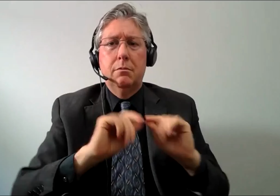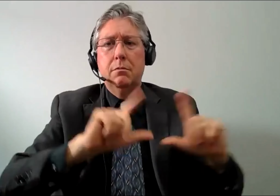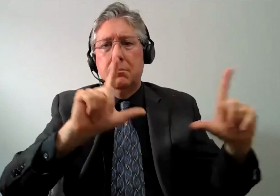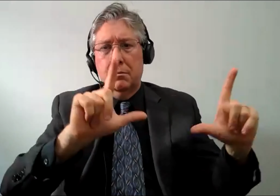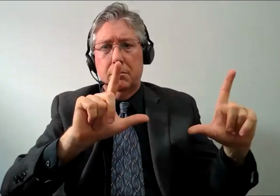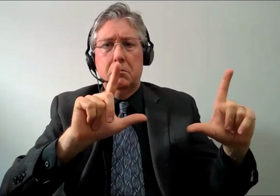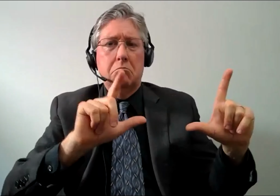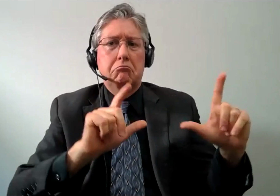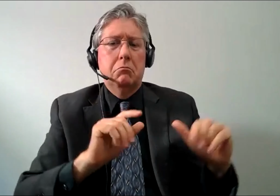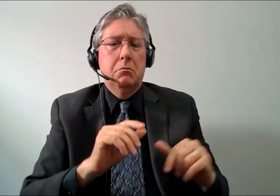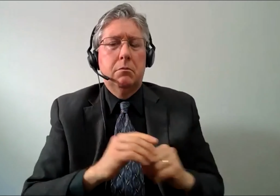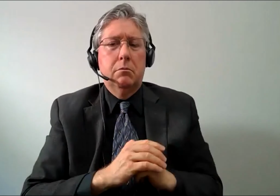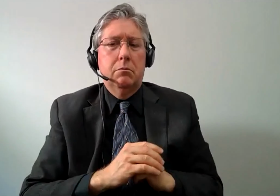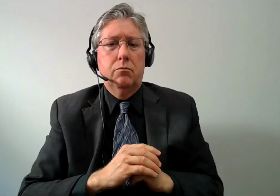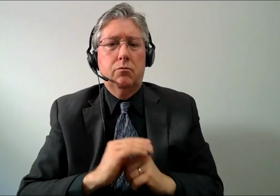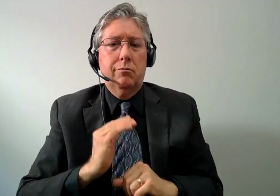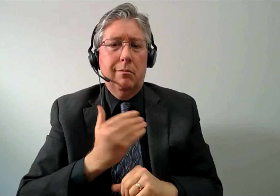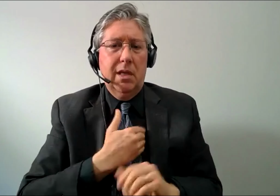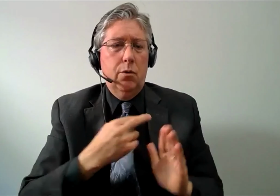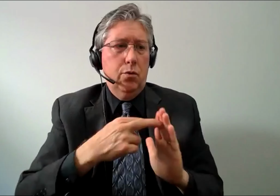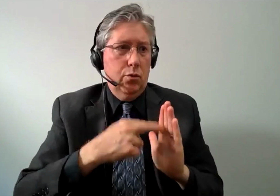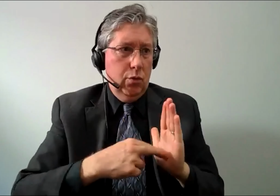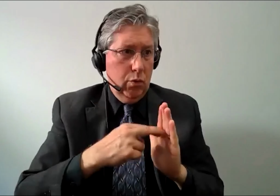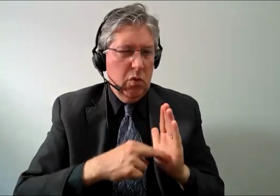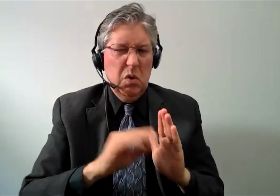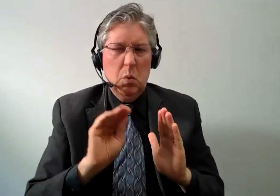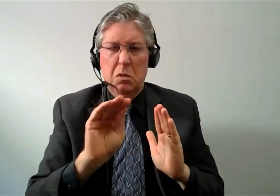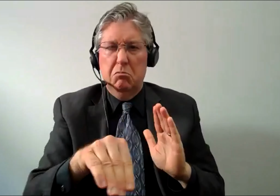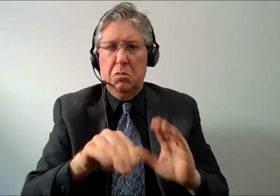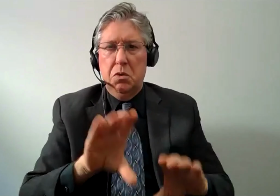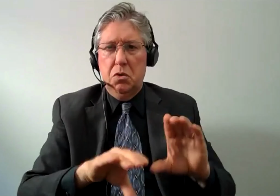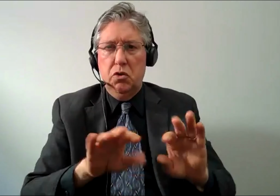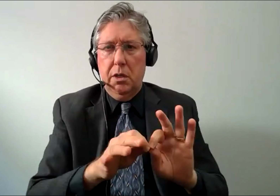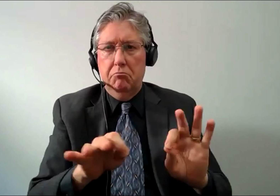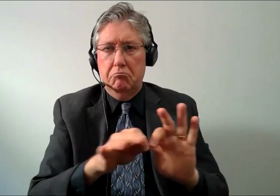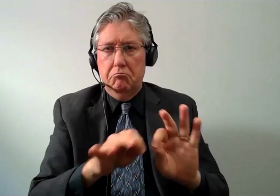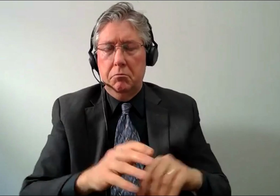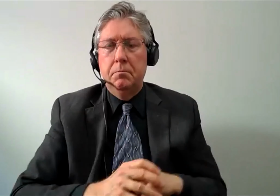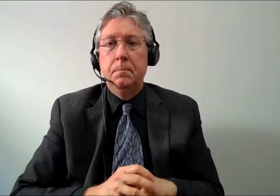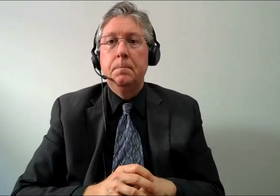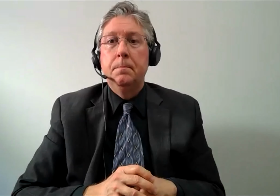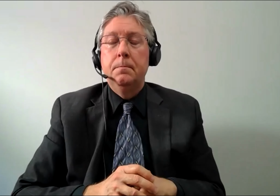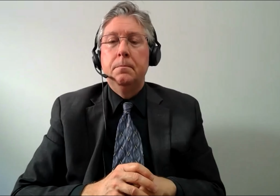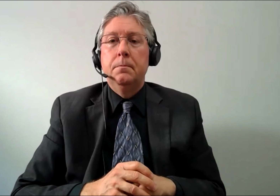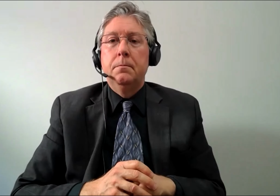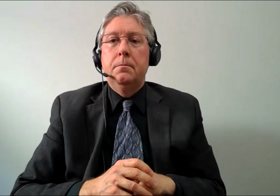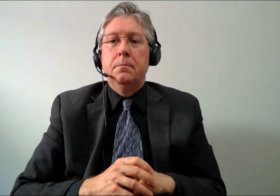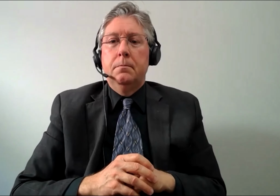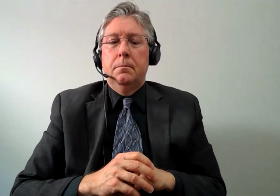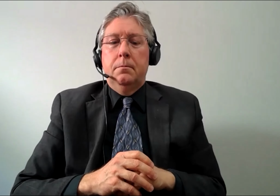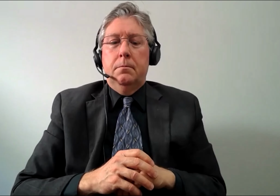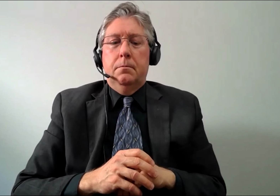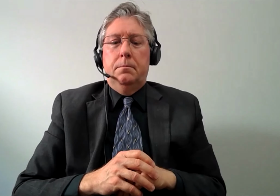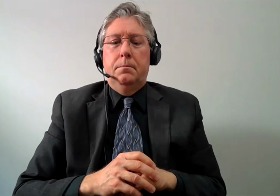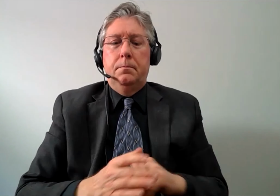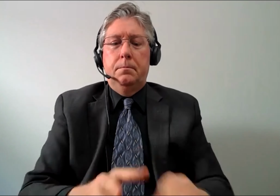page on our website that deals with our rules, into the chat. And then, as I